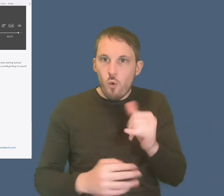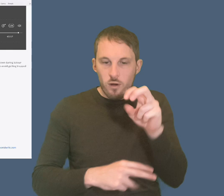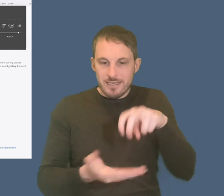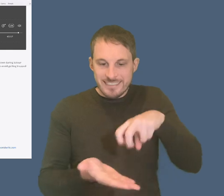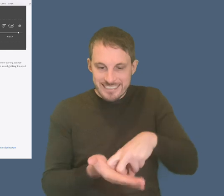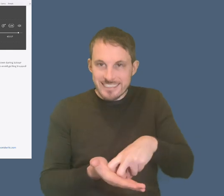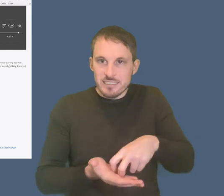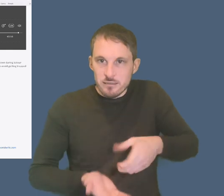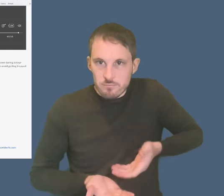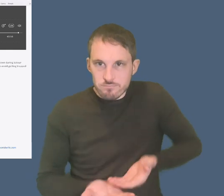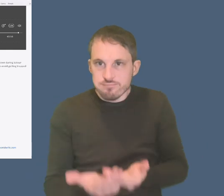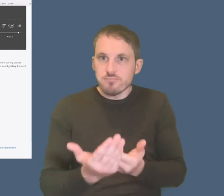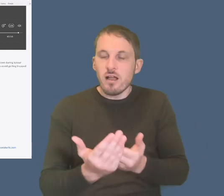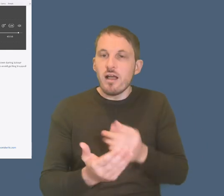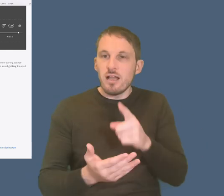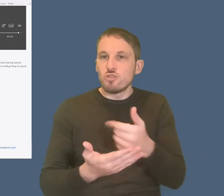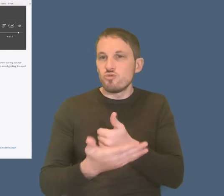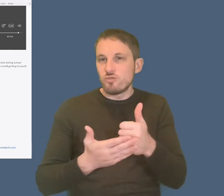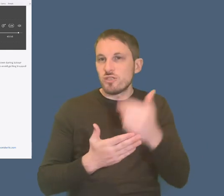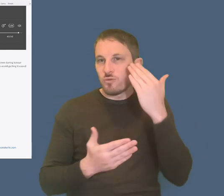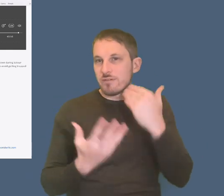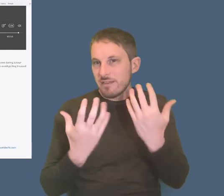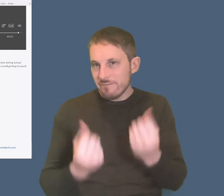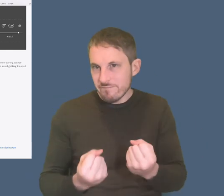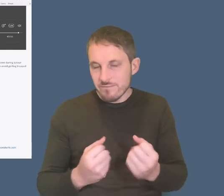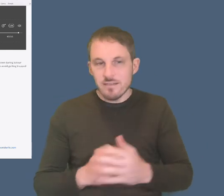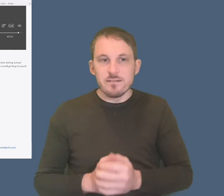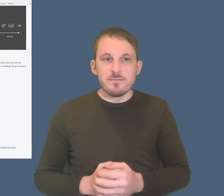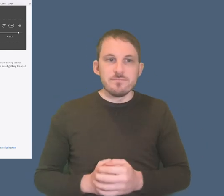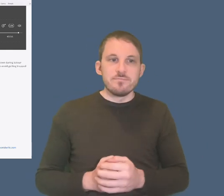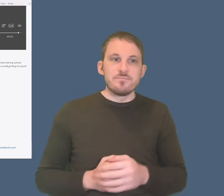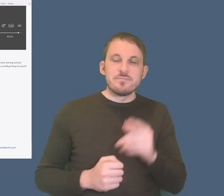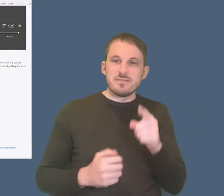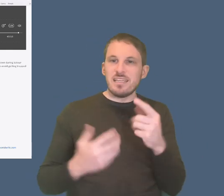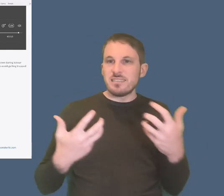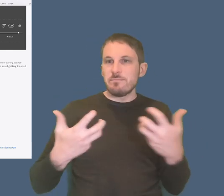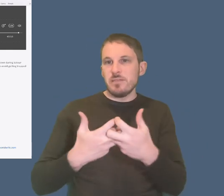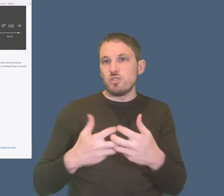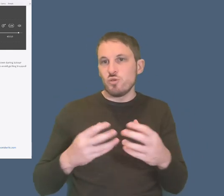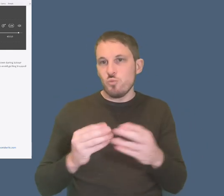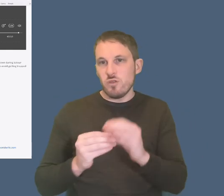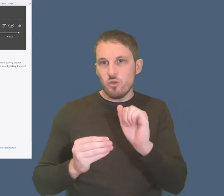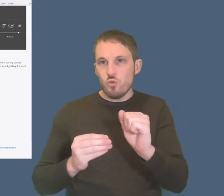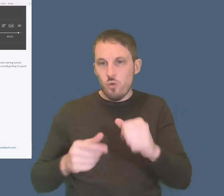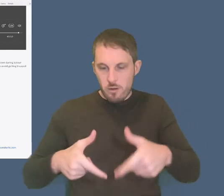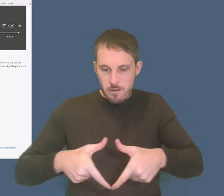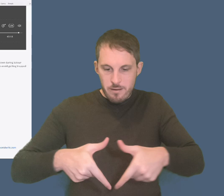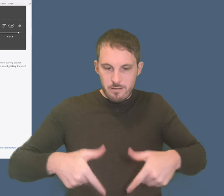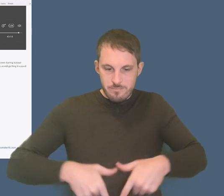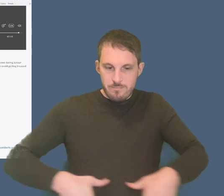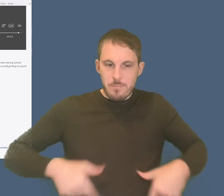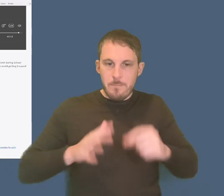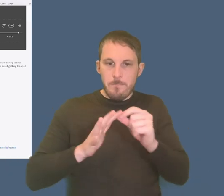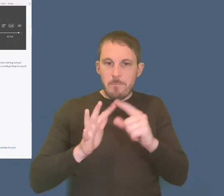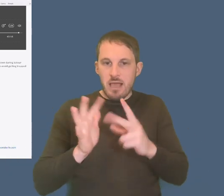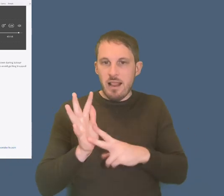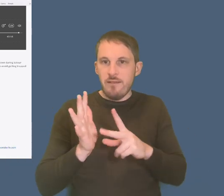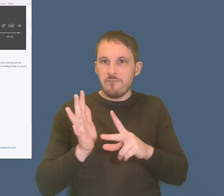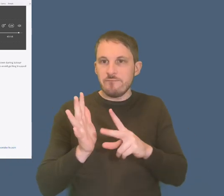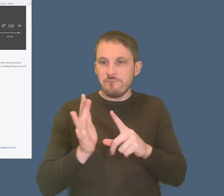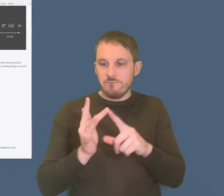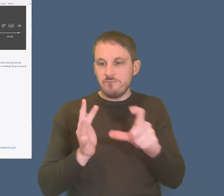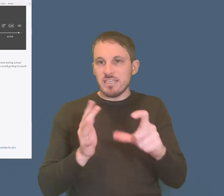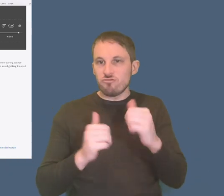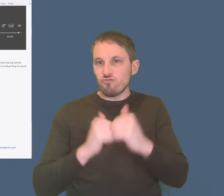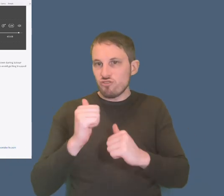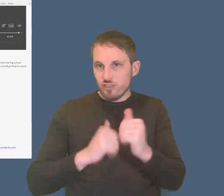also happens to match perfectly with our pelvic structure when we think about ease of birth. There are